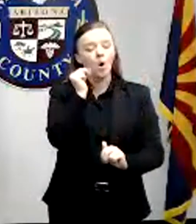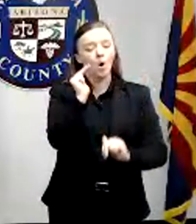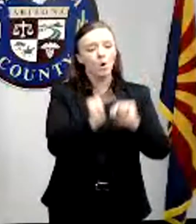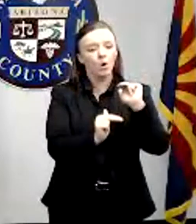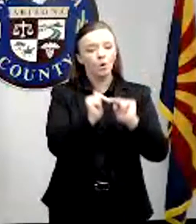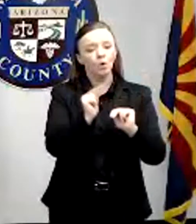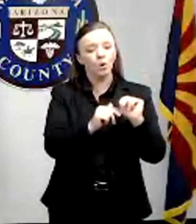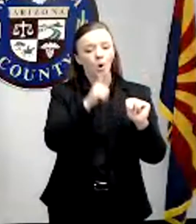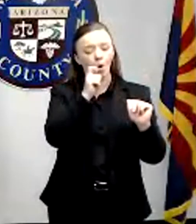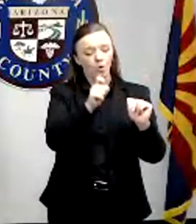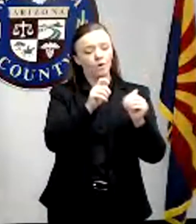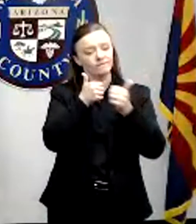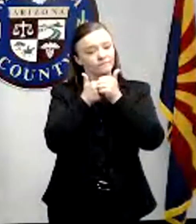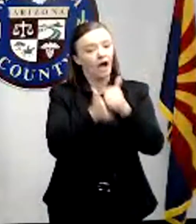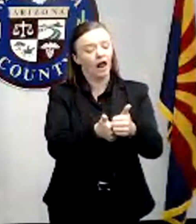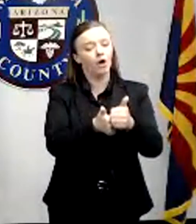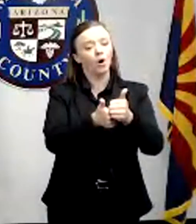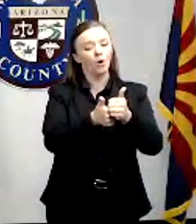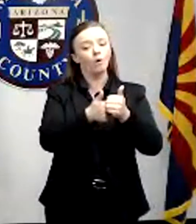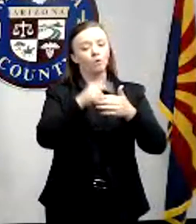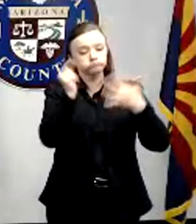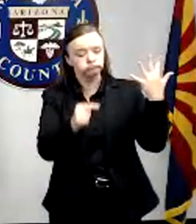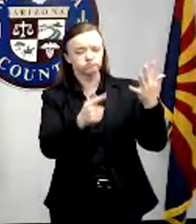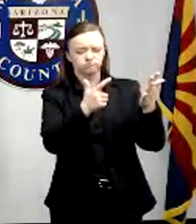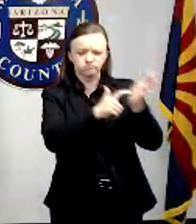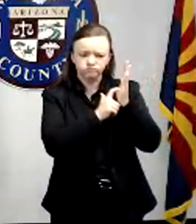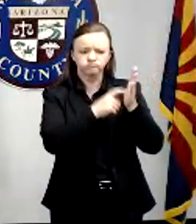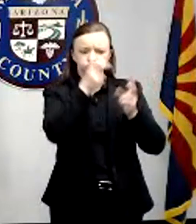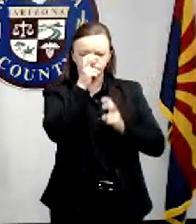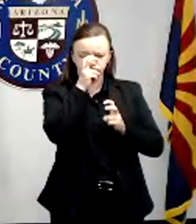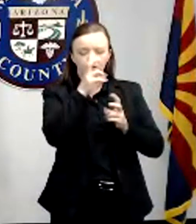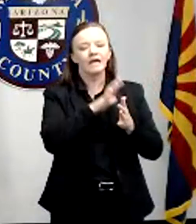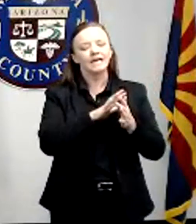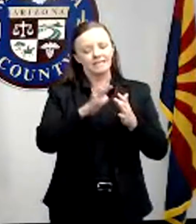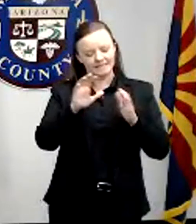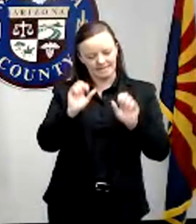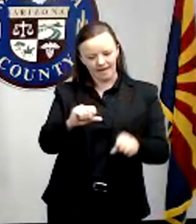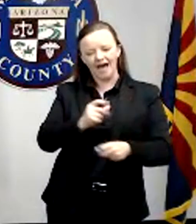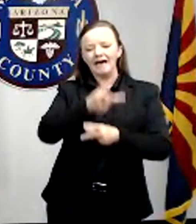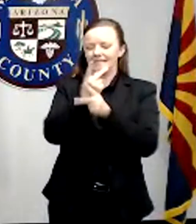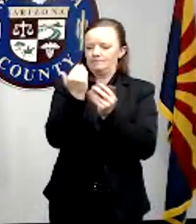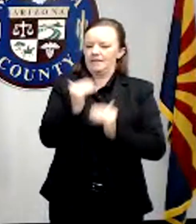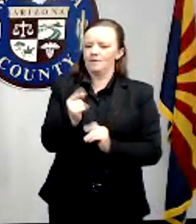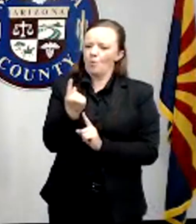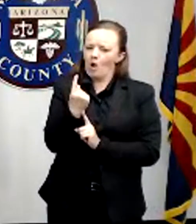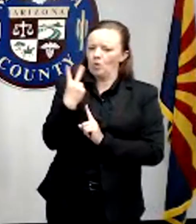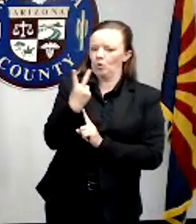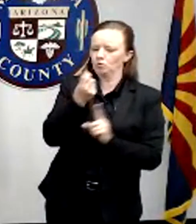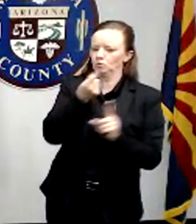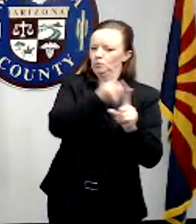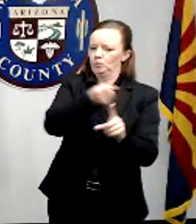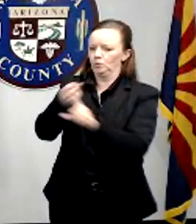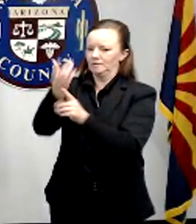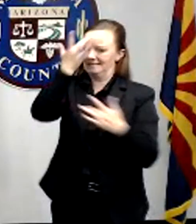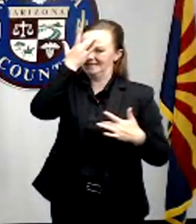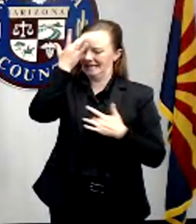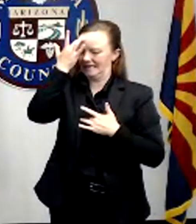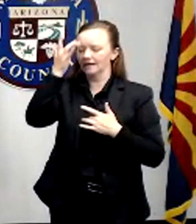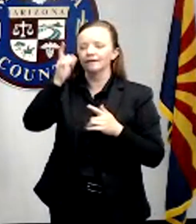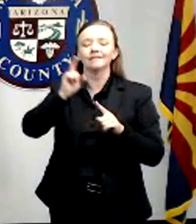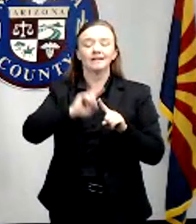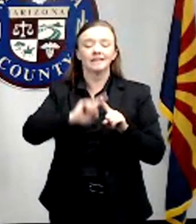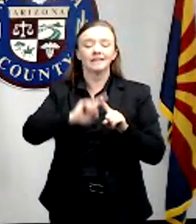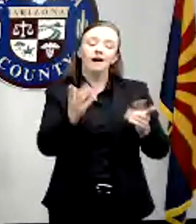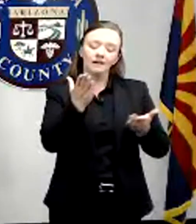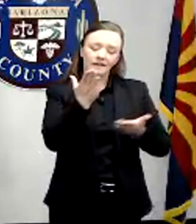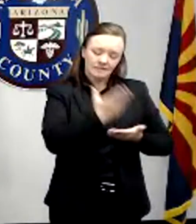of facilities who implement these precautions are able to keep it to 1 or 2 cases, but there are situations where we've